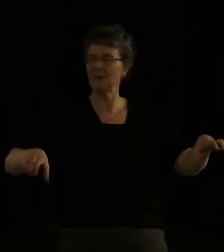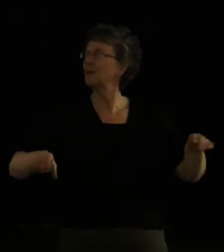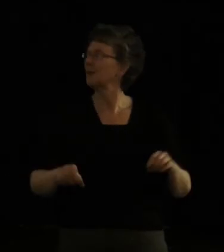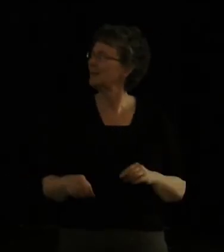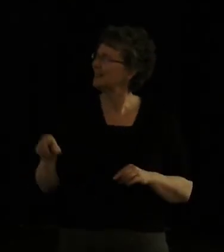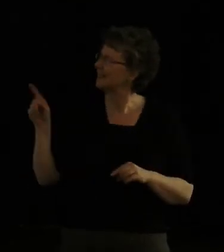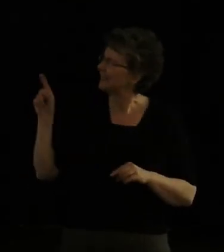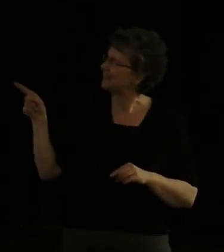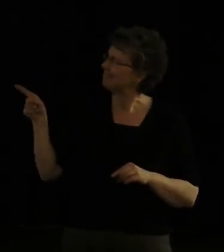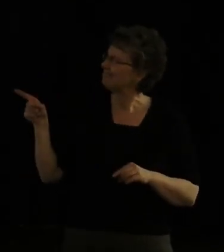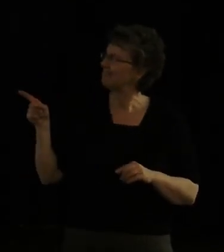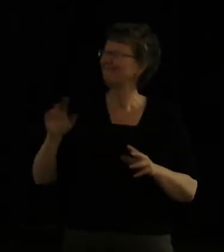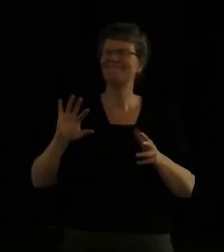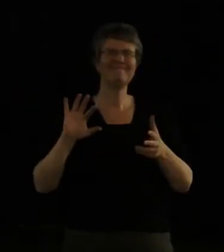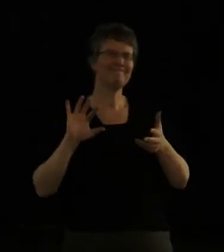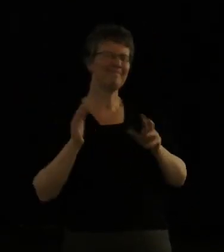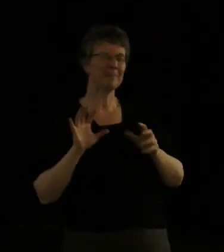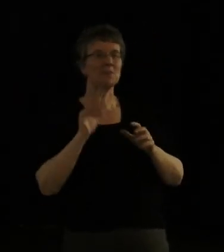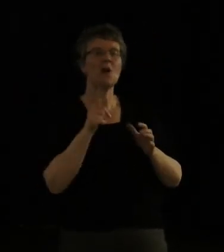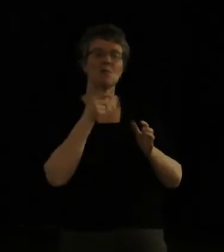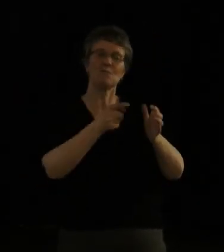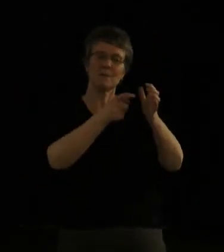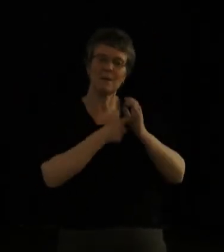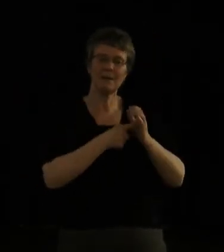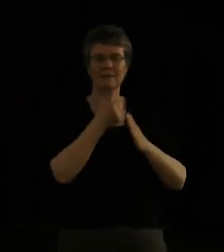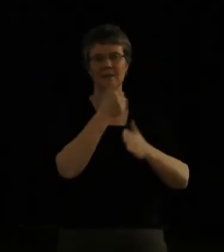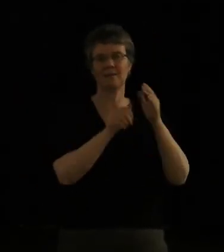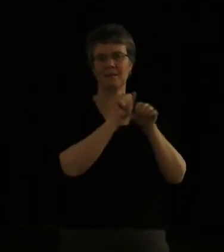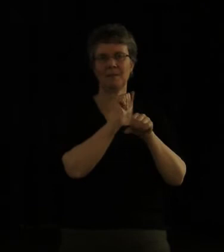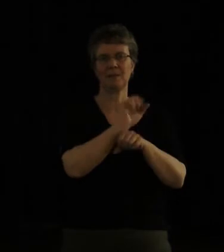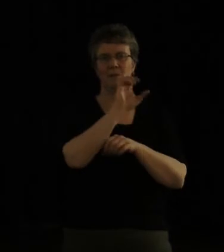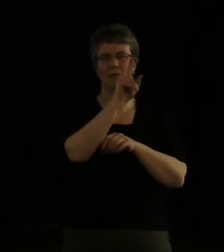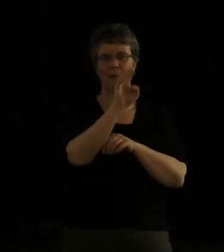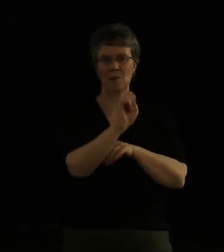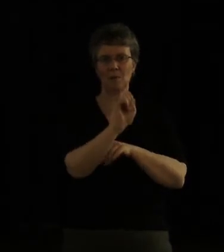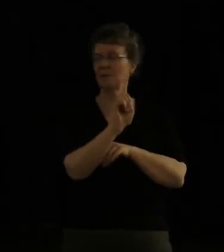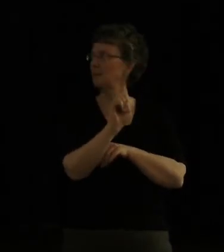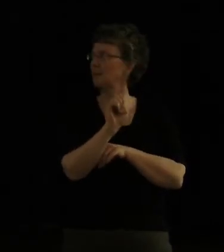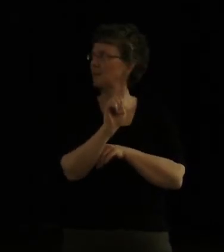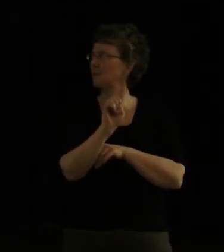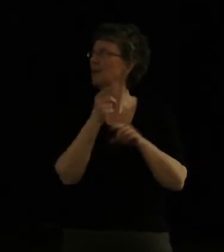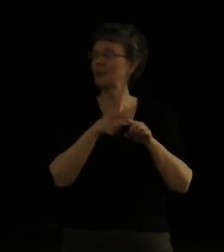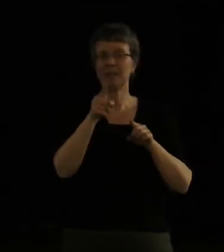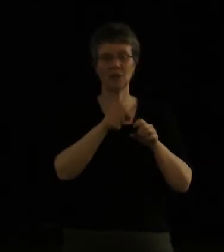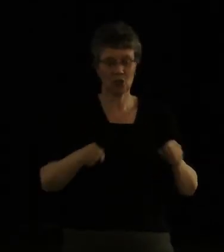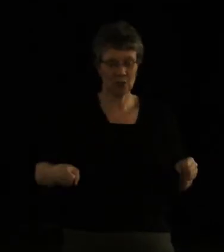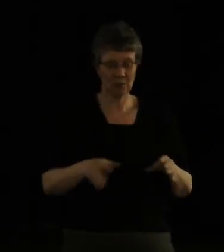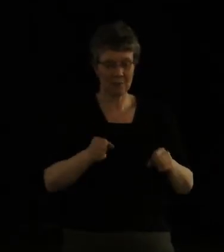not demanded by code or required by code, but here's a situation where you could get underneath the sink, wash your hands, grab